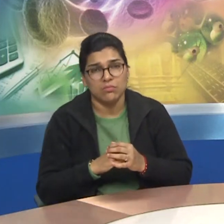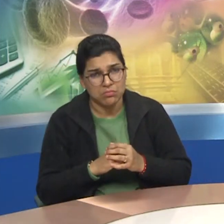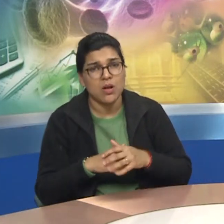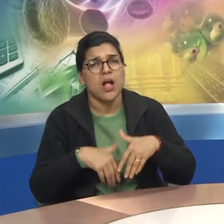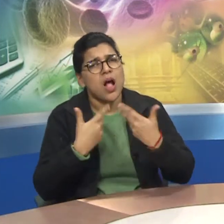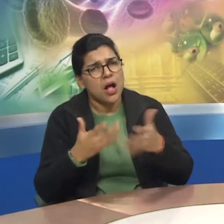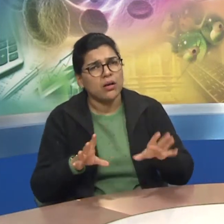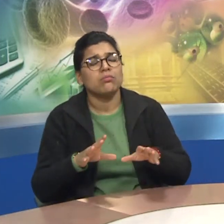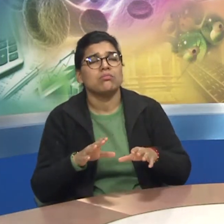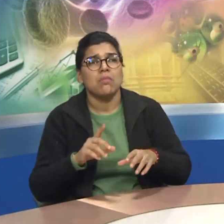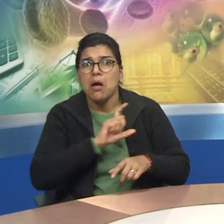Point 9.